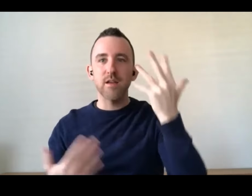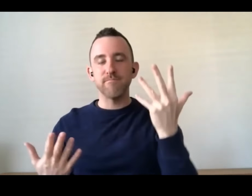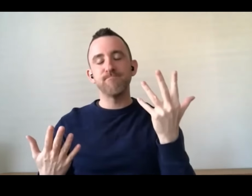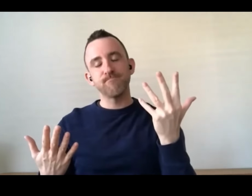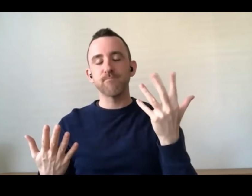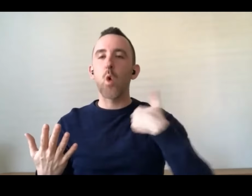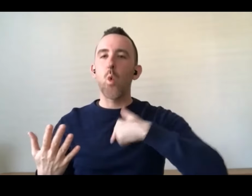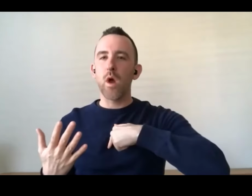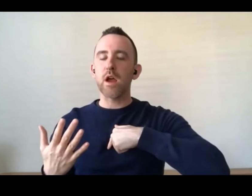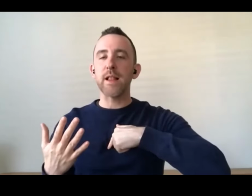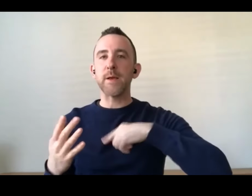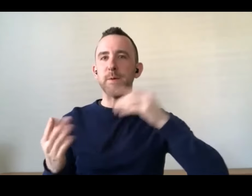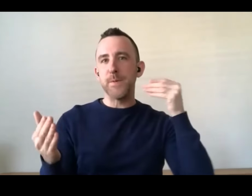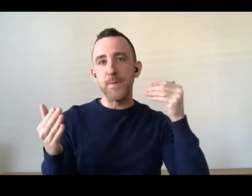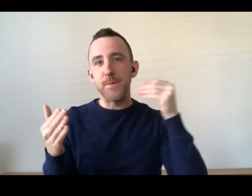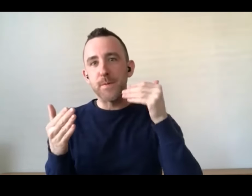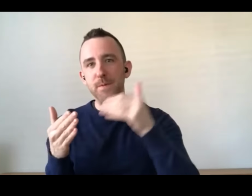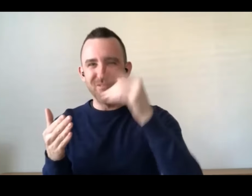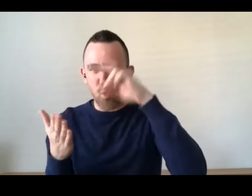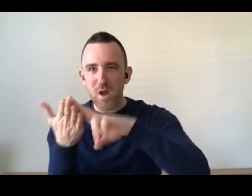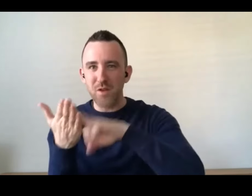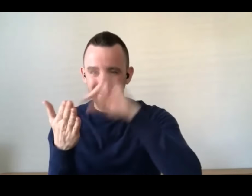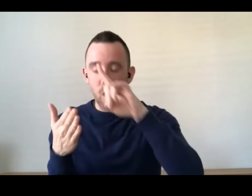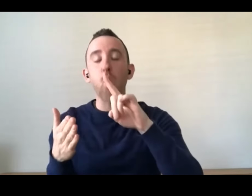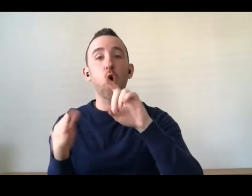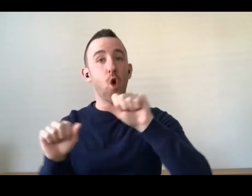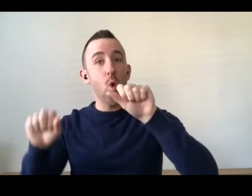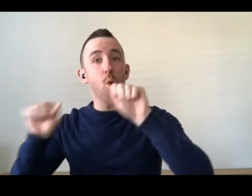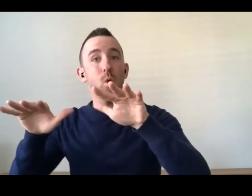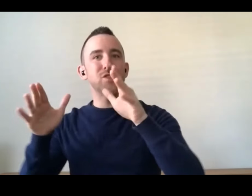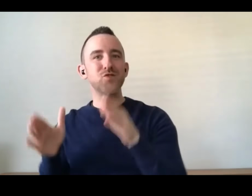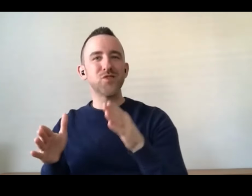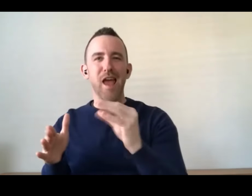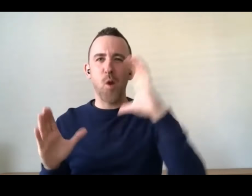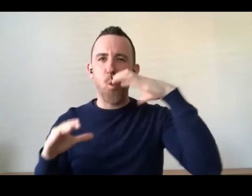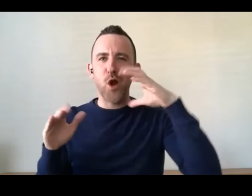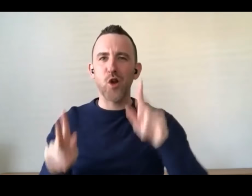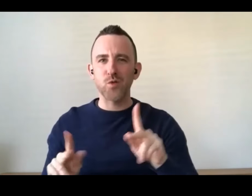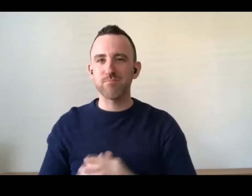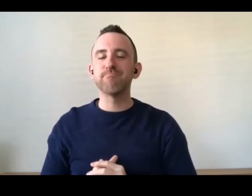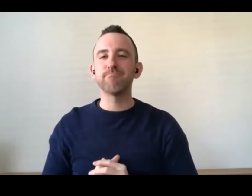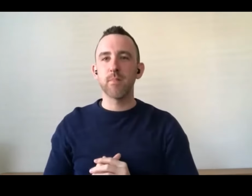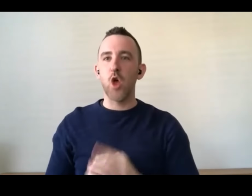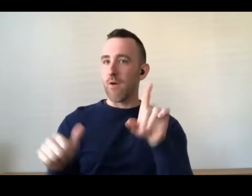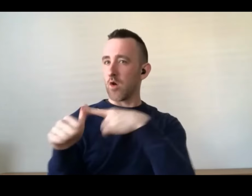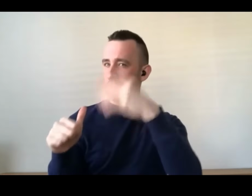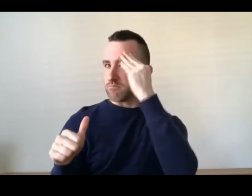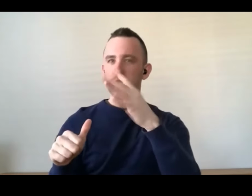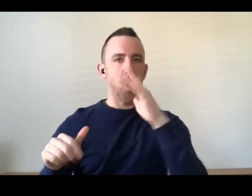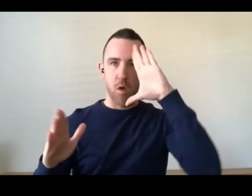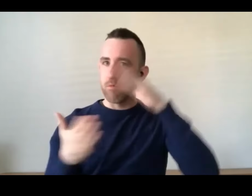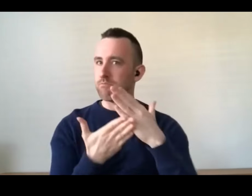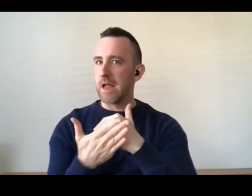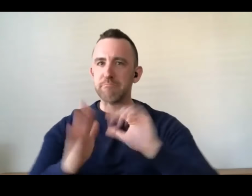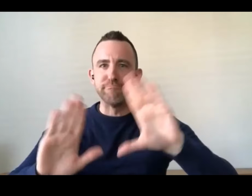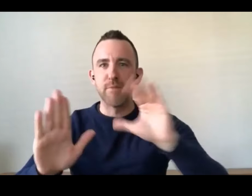we're getting down to the wire on registration for the Wizards and Weirdos Mini Hunt. Just the first thing to know is don't panic. You